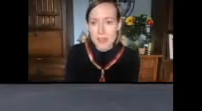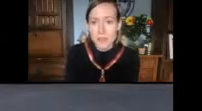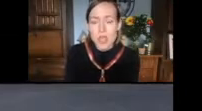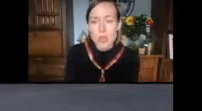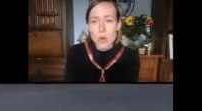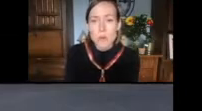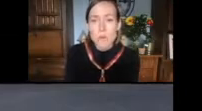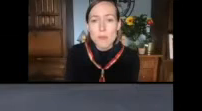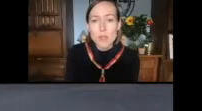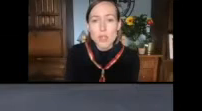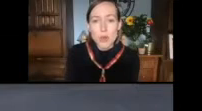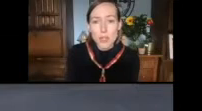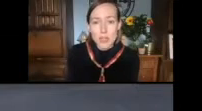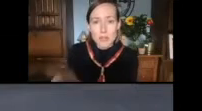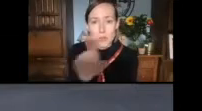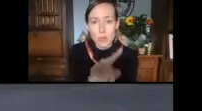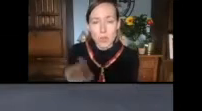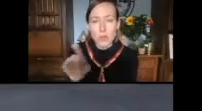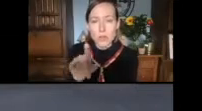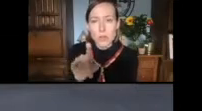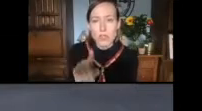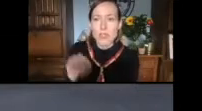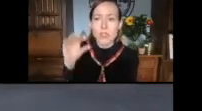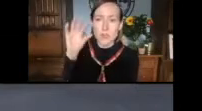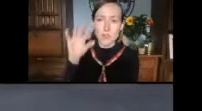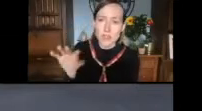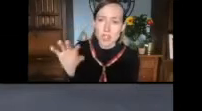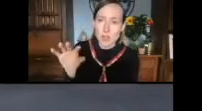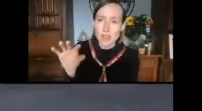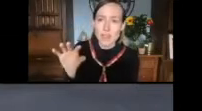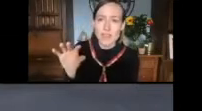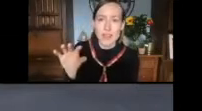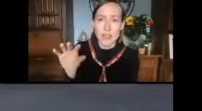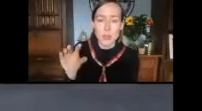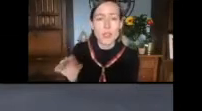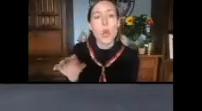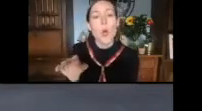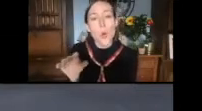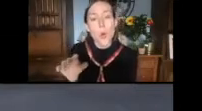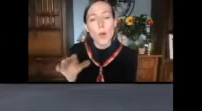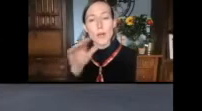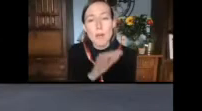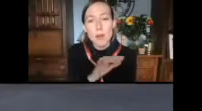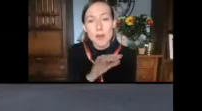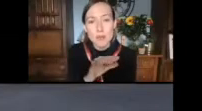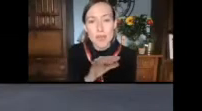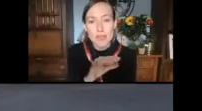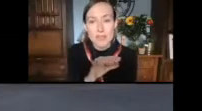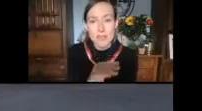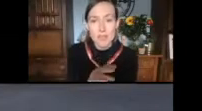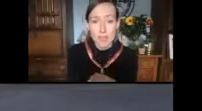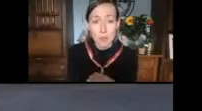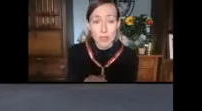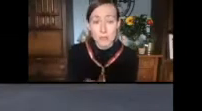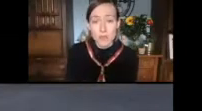American. So the majority of the world uses either a French-based sign language or an American-based